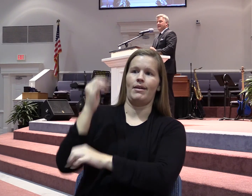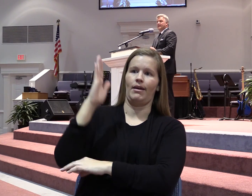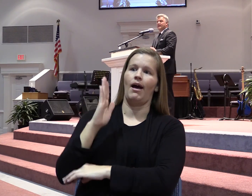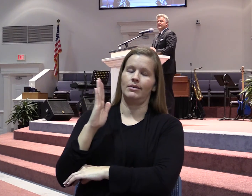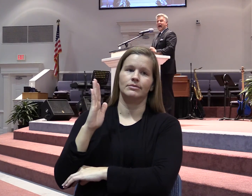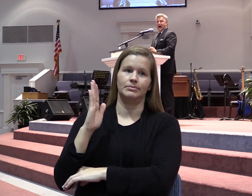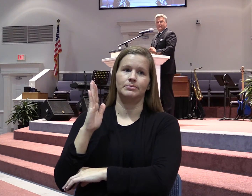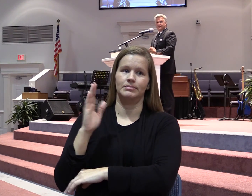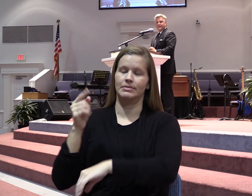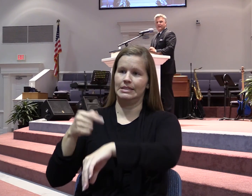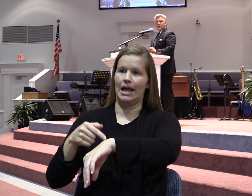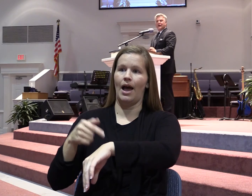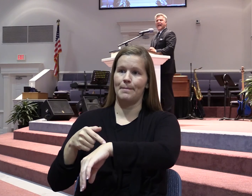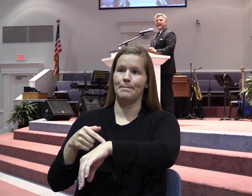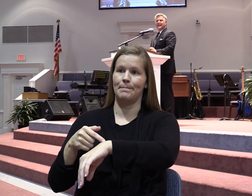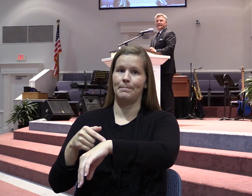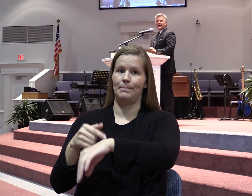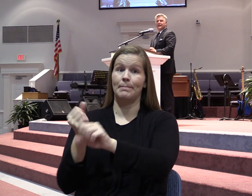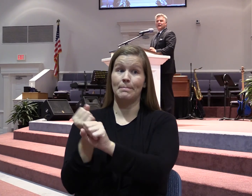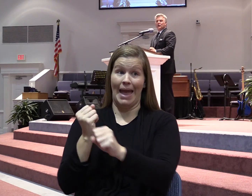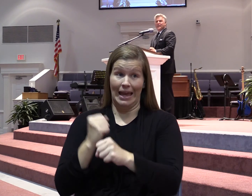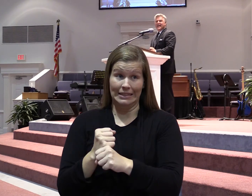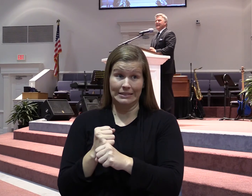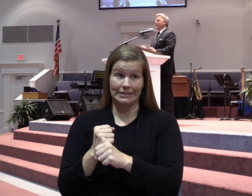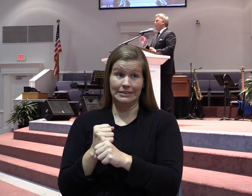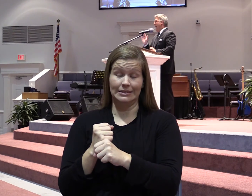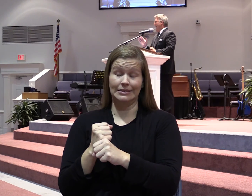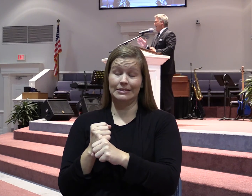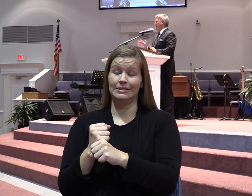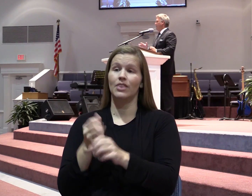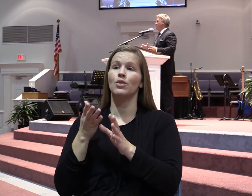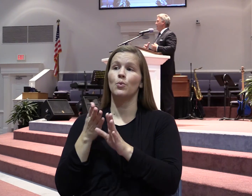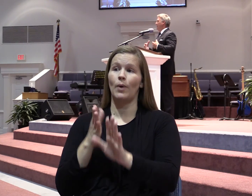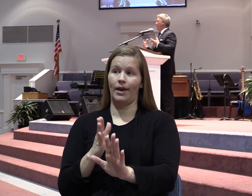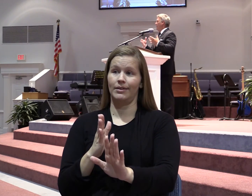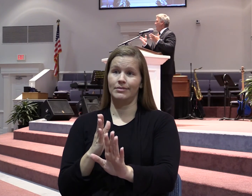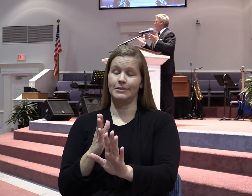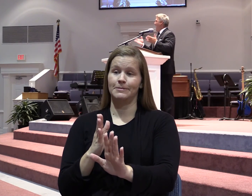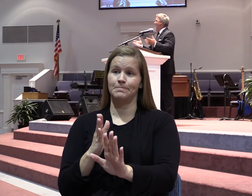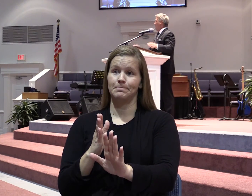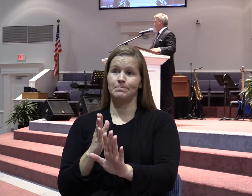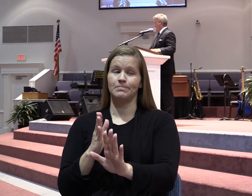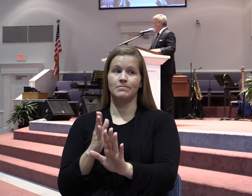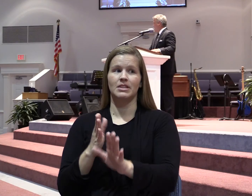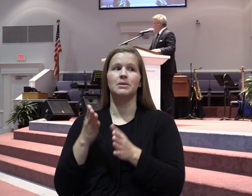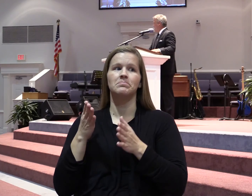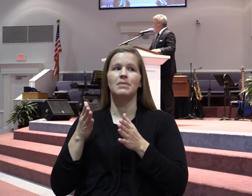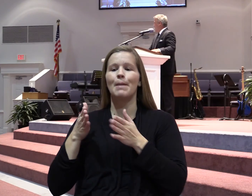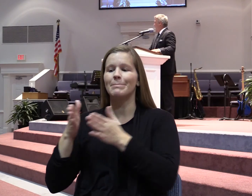Amen. Time, created to be the way, the